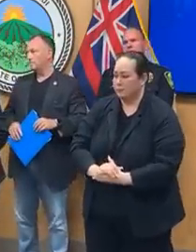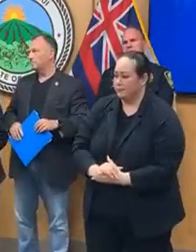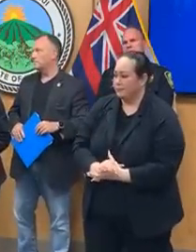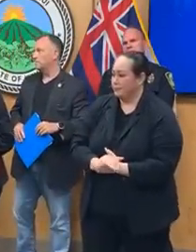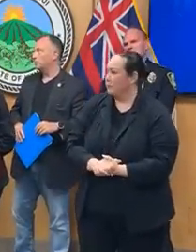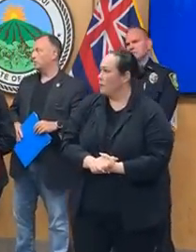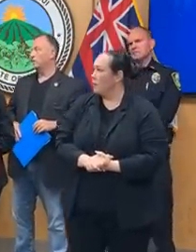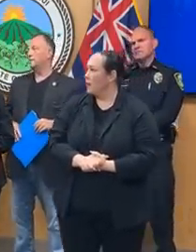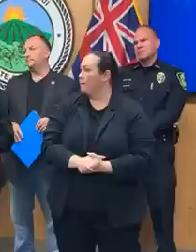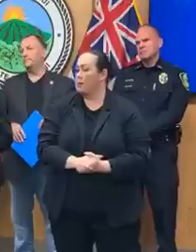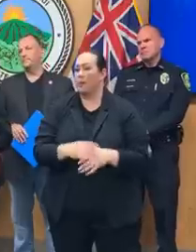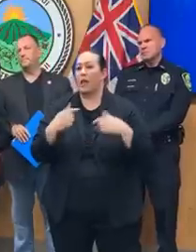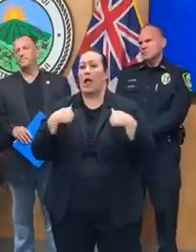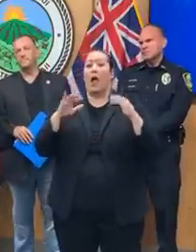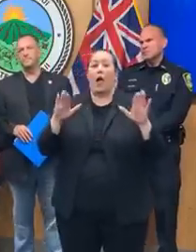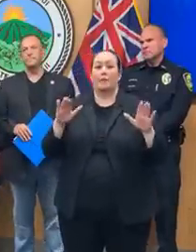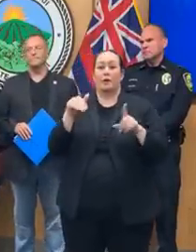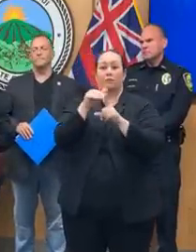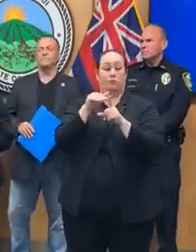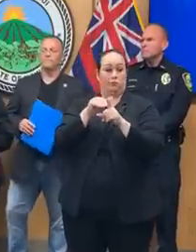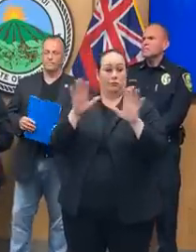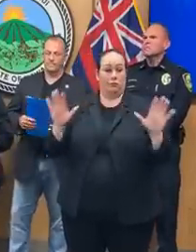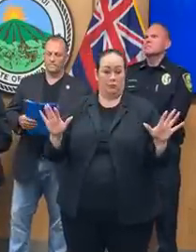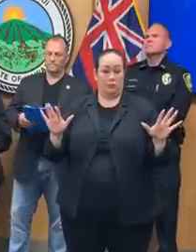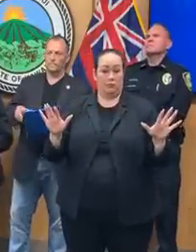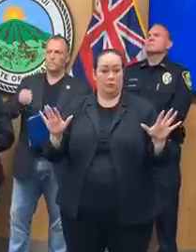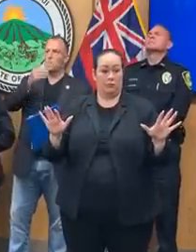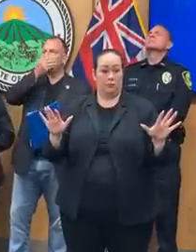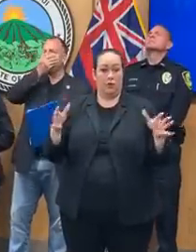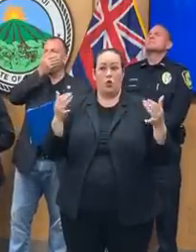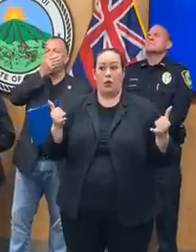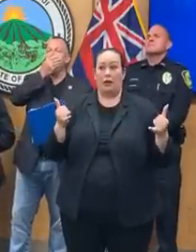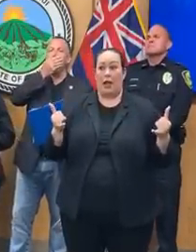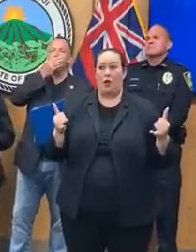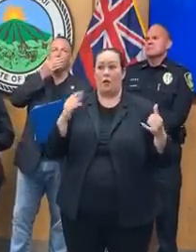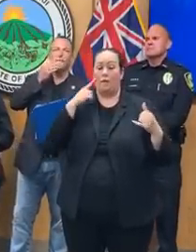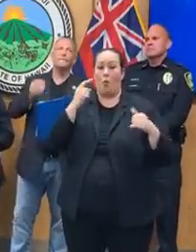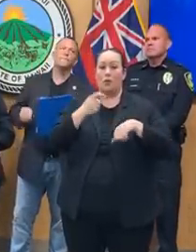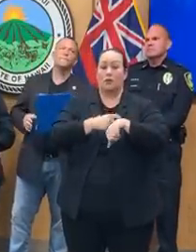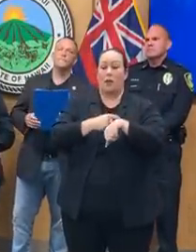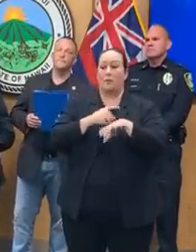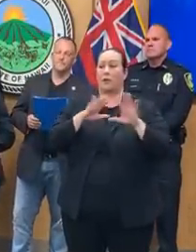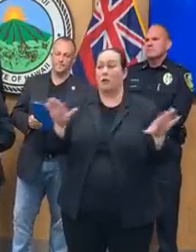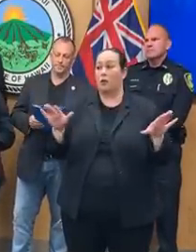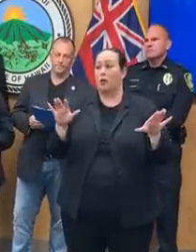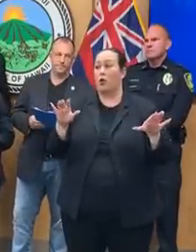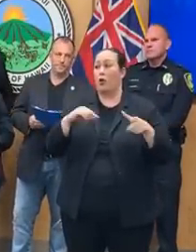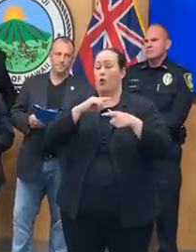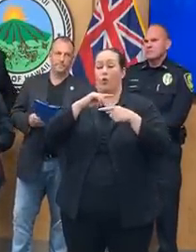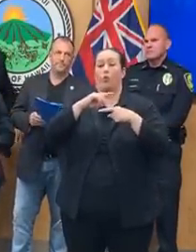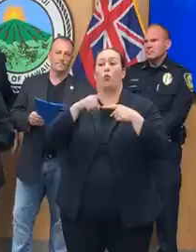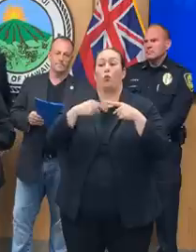Okay, I'm going to reset the room. So here's how we're going to move forward with the balance of time. When you are called upon and your question